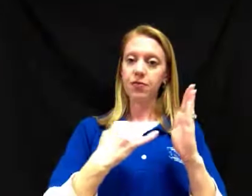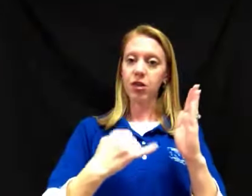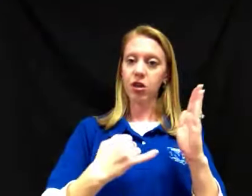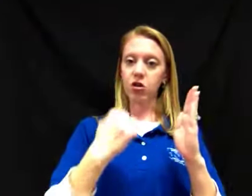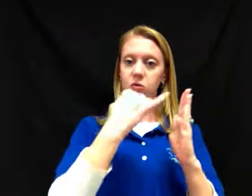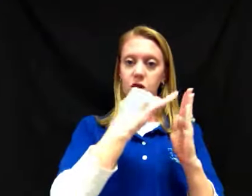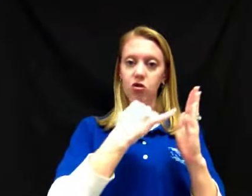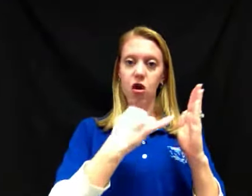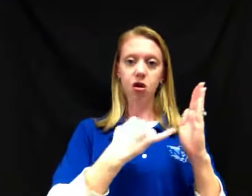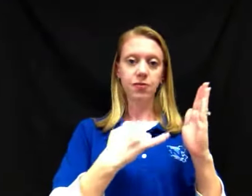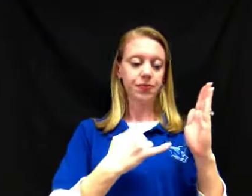can also mean draw.